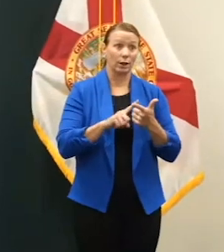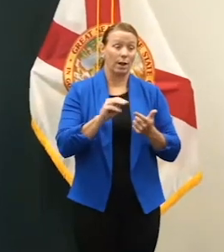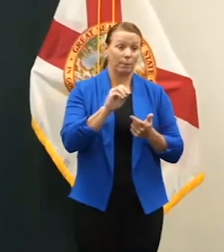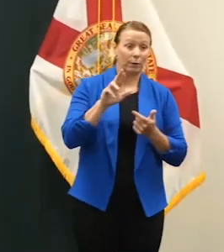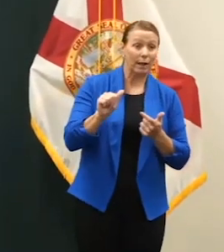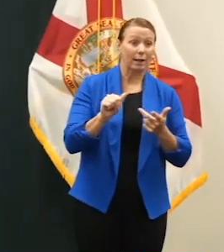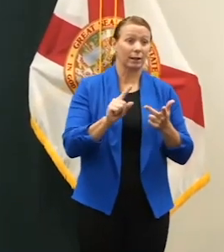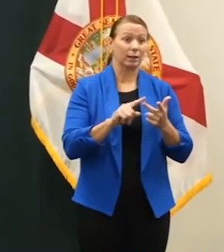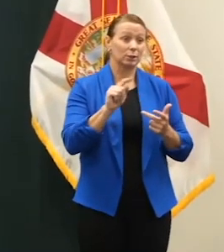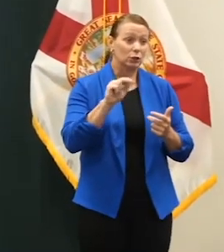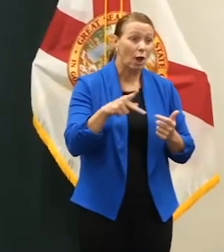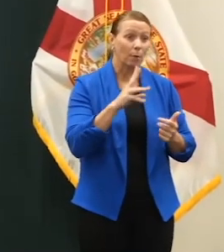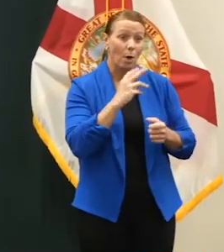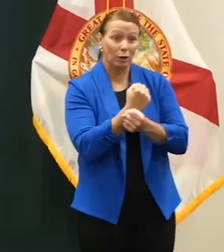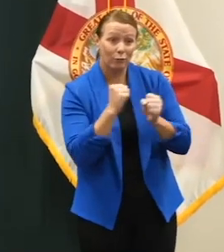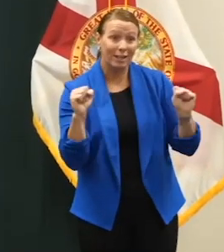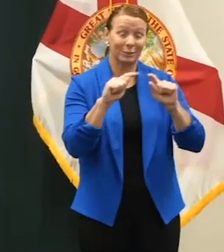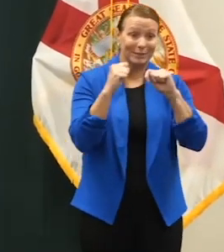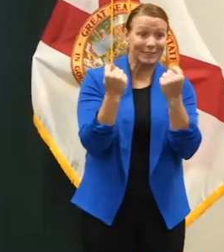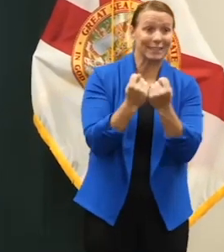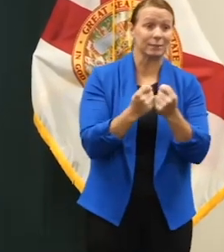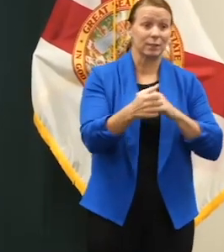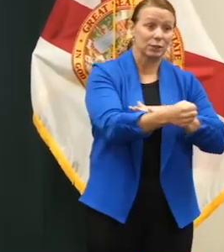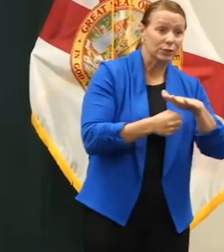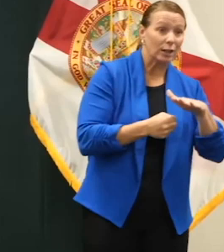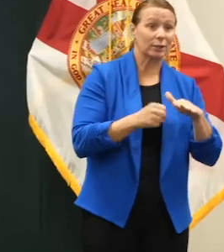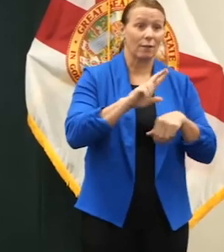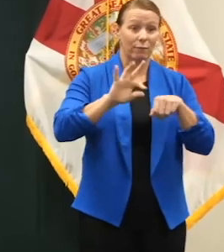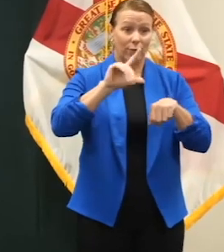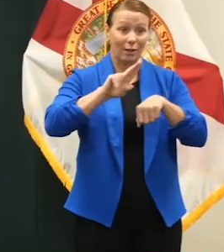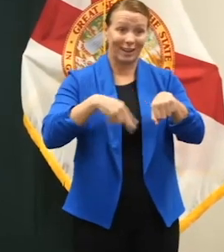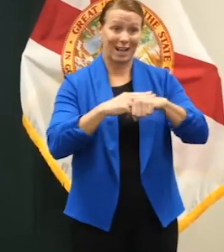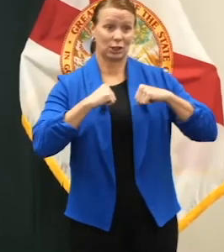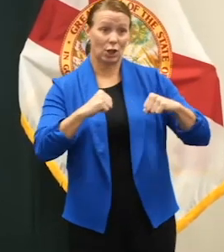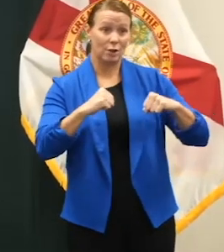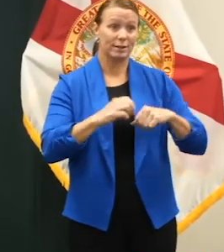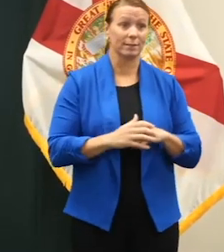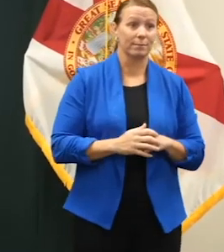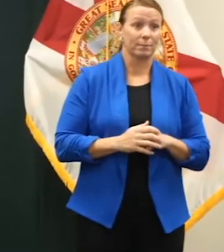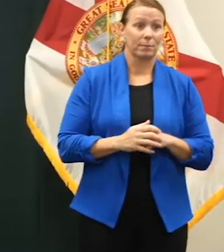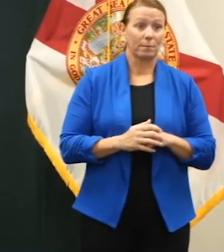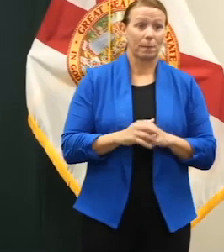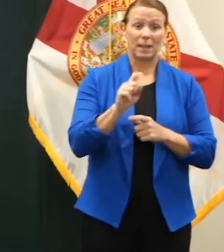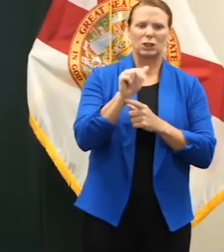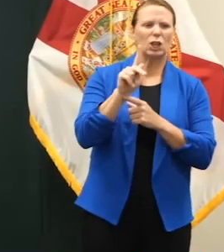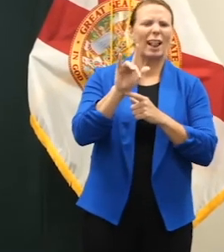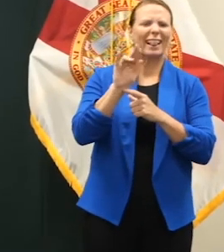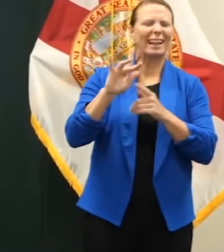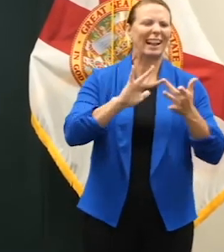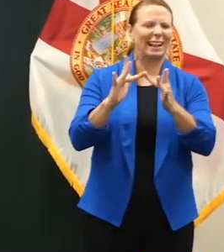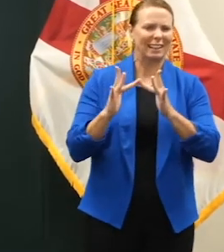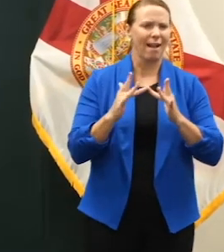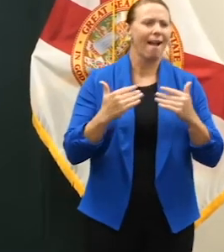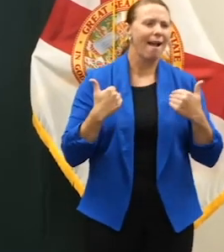rescue teams, shelter nurses, Florida National Guard support, Starlinks, and many other items, flat bottom boats, airboats,